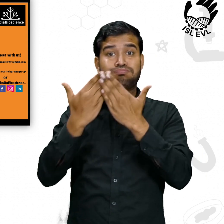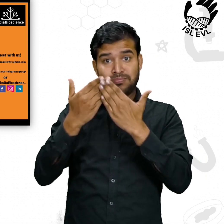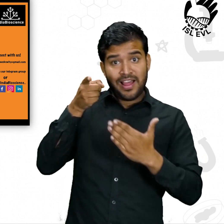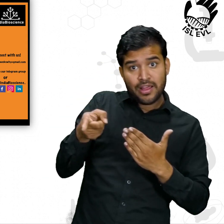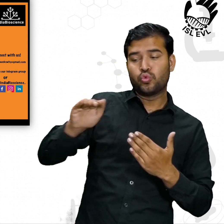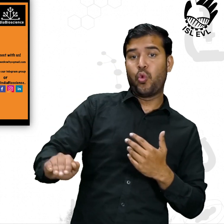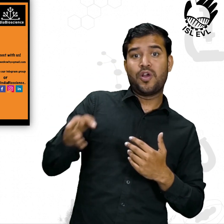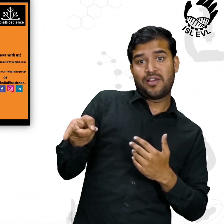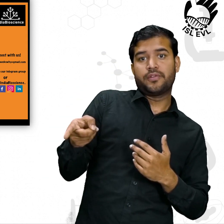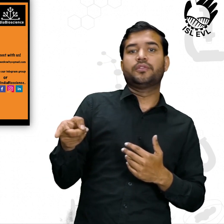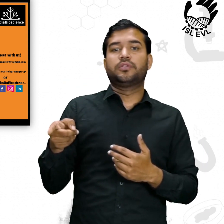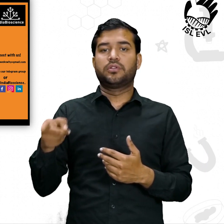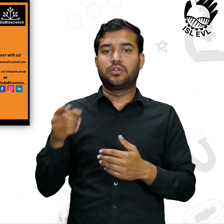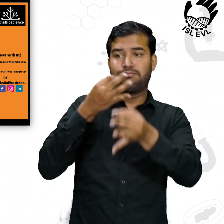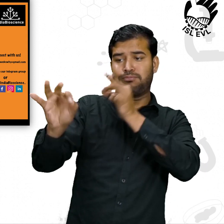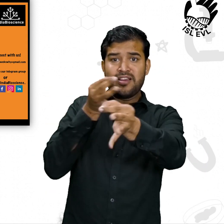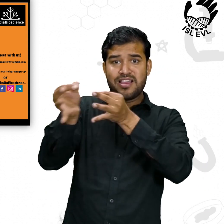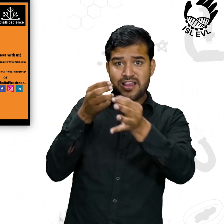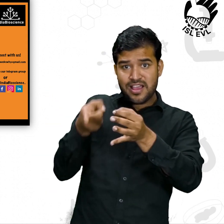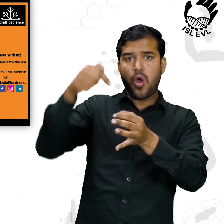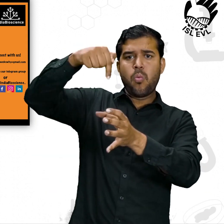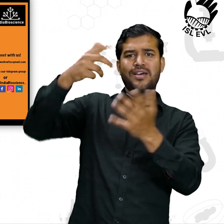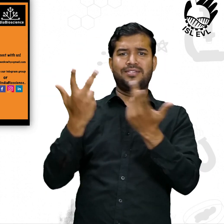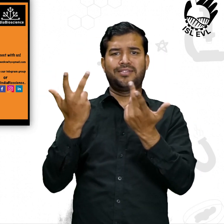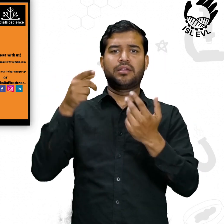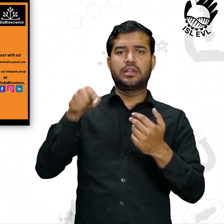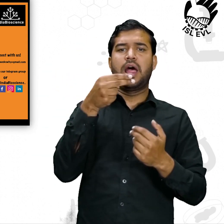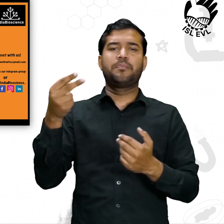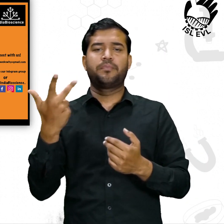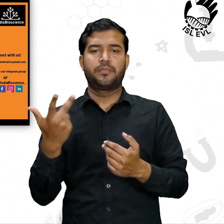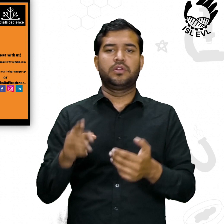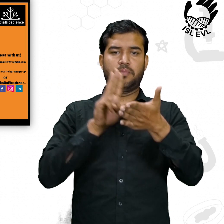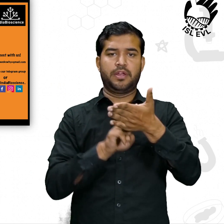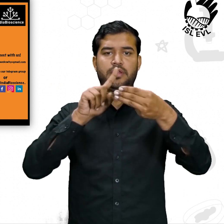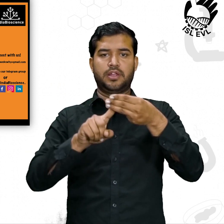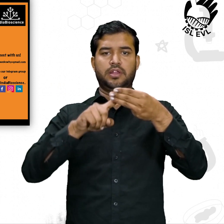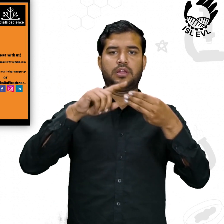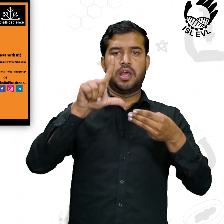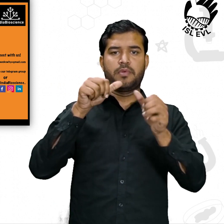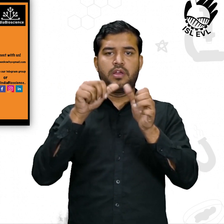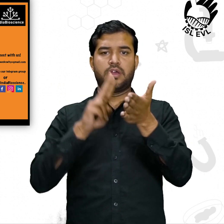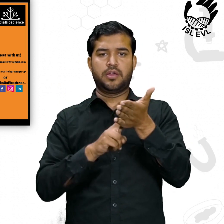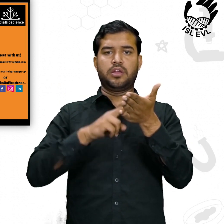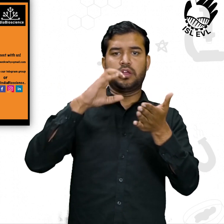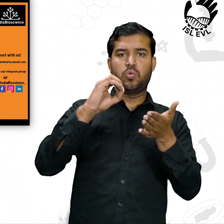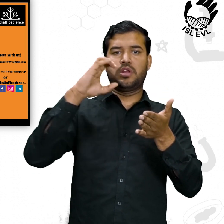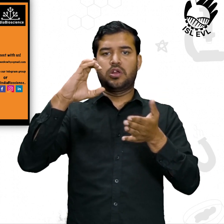Exactly. That's what we're talking about. It does give color to our skin. The skin cells in our body are called